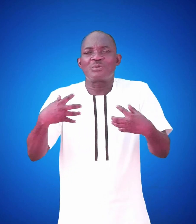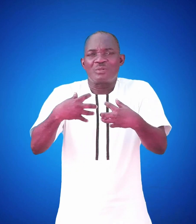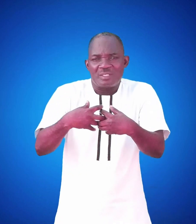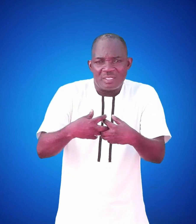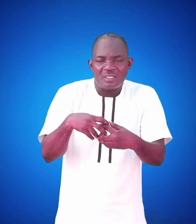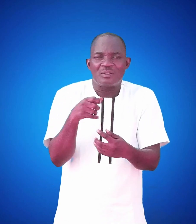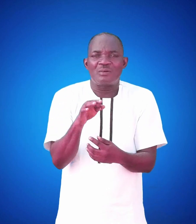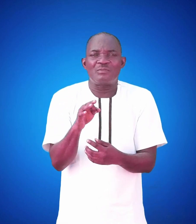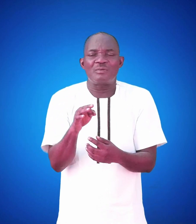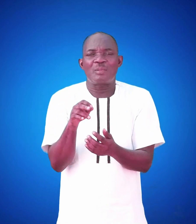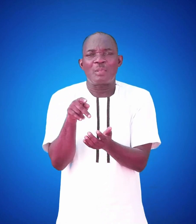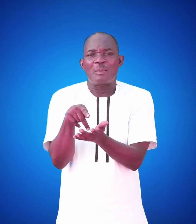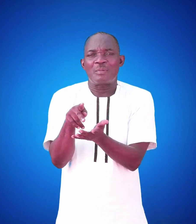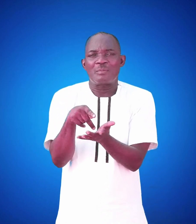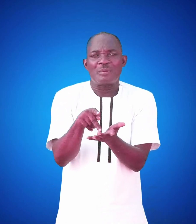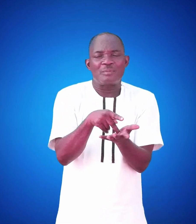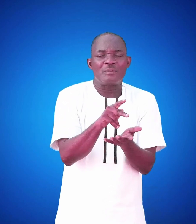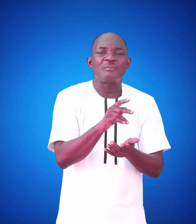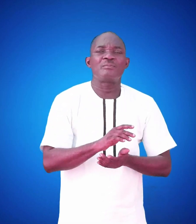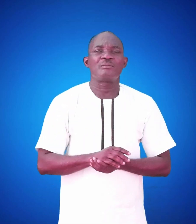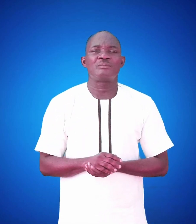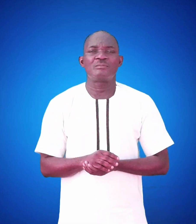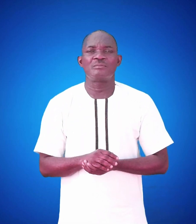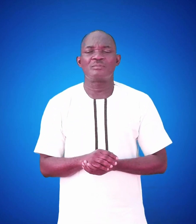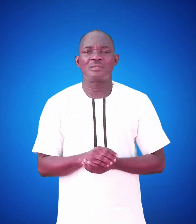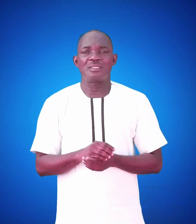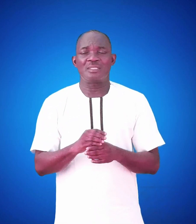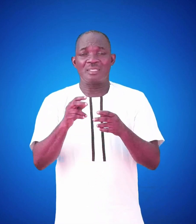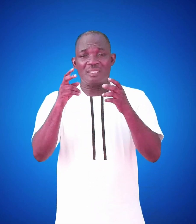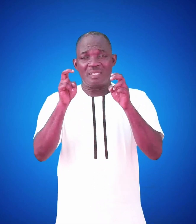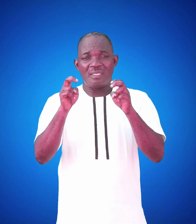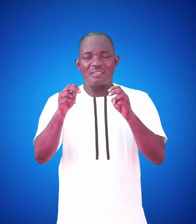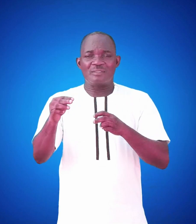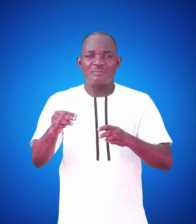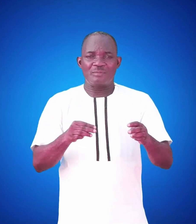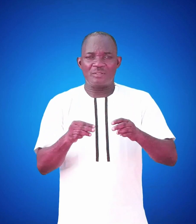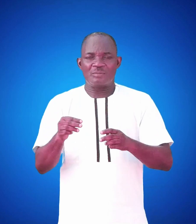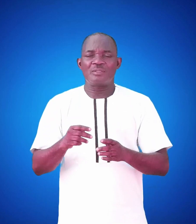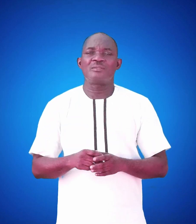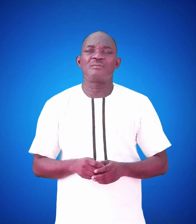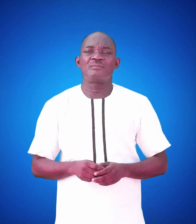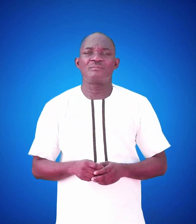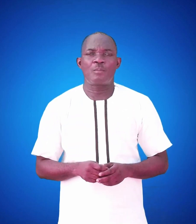Reconciliation of payments. Case management.